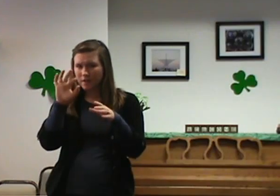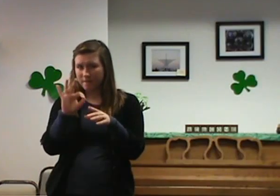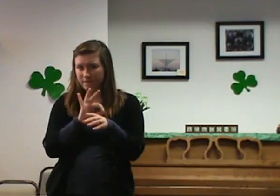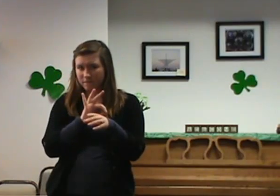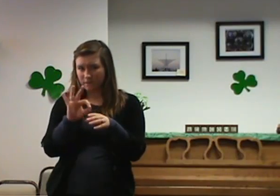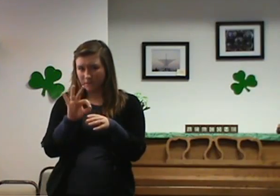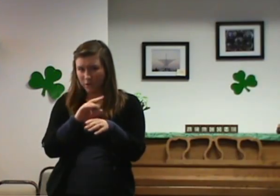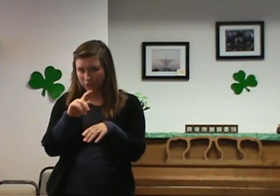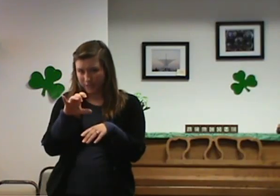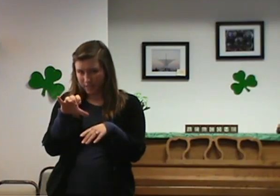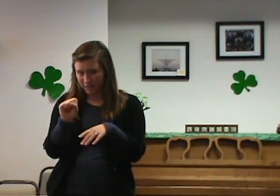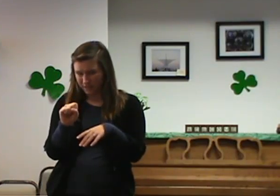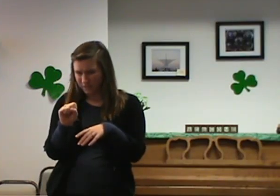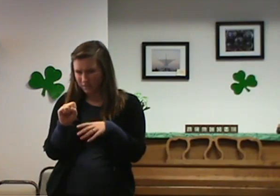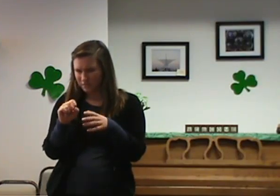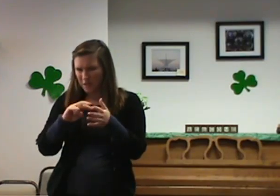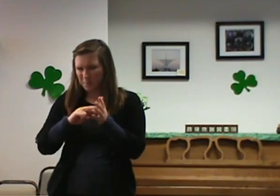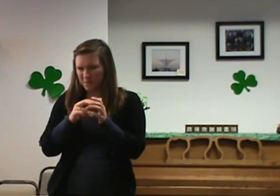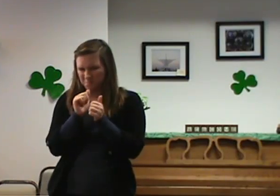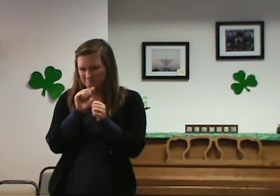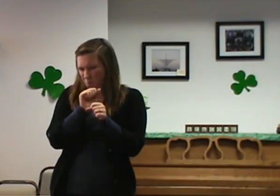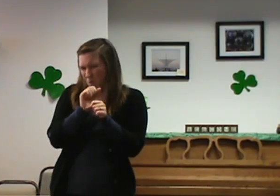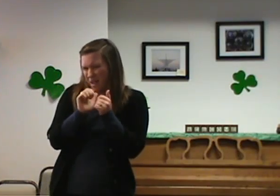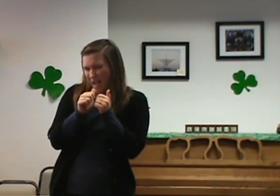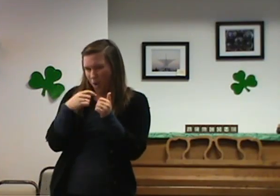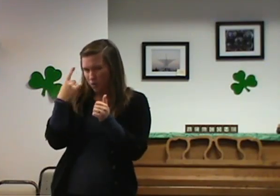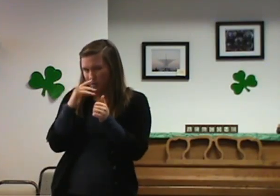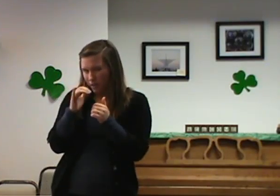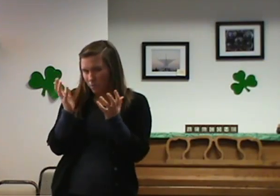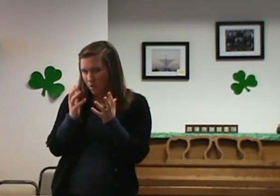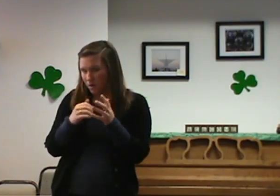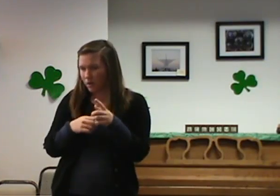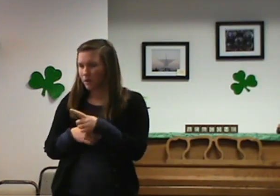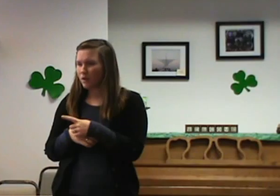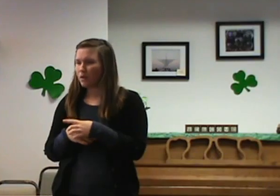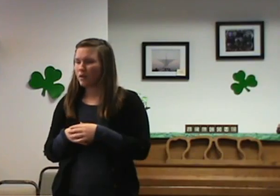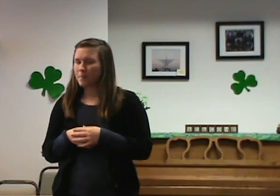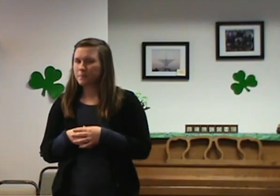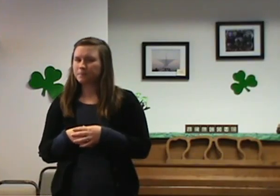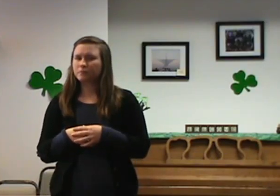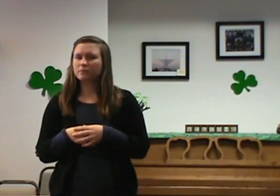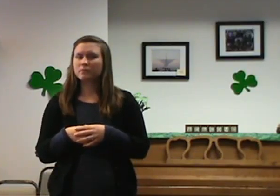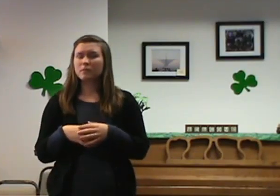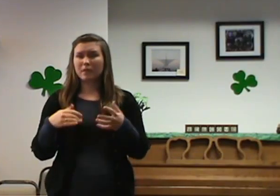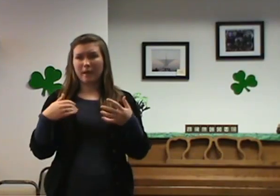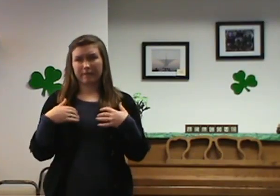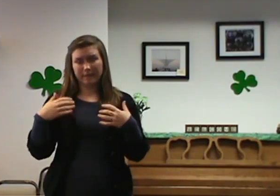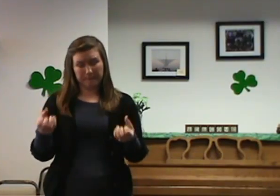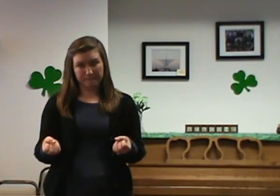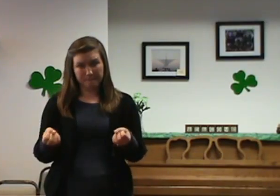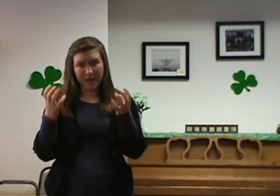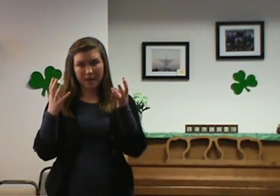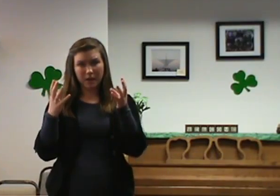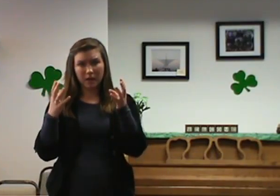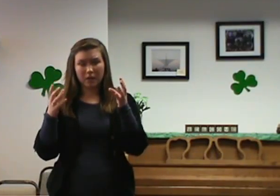independently. There's a round, you know, afterwards you can, there's a series of keys on the top, and this is